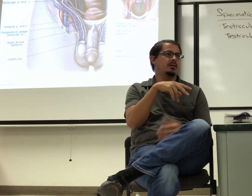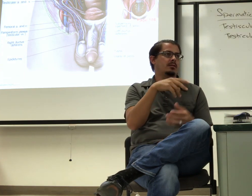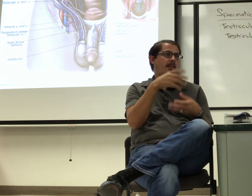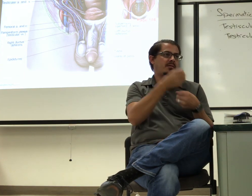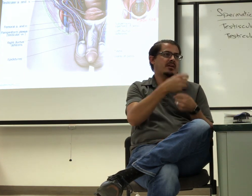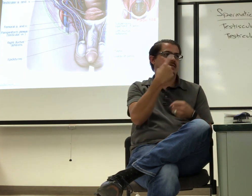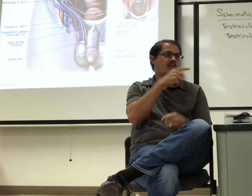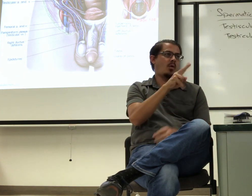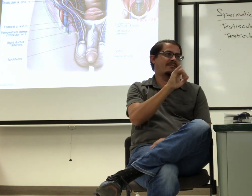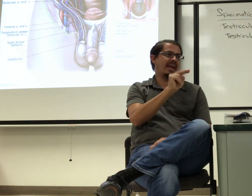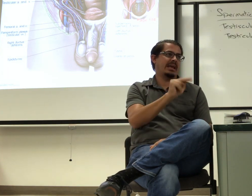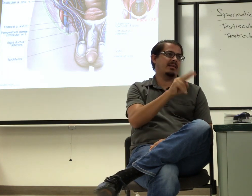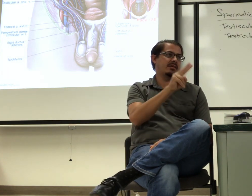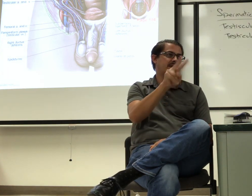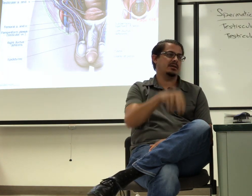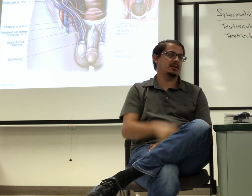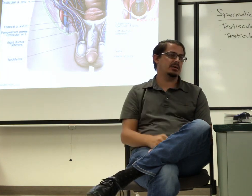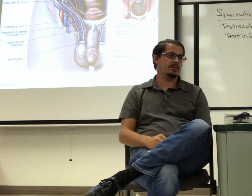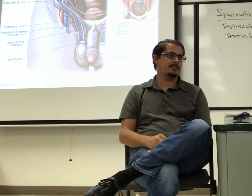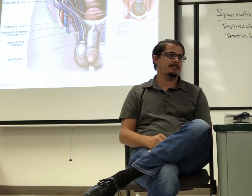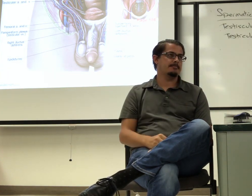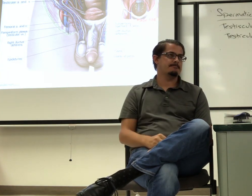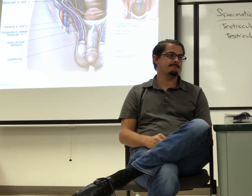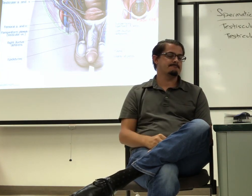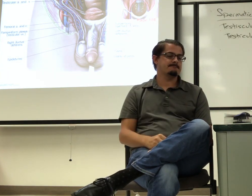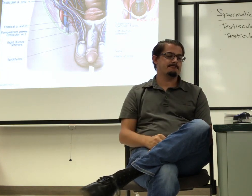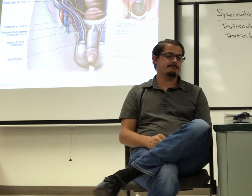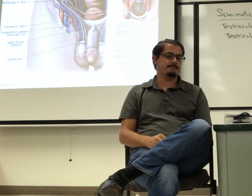abbreviation for veins.